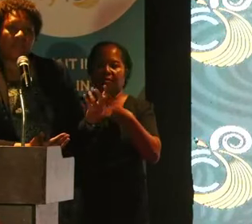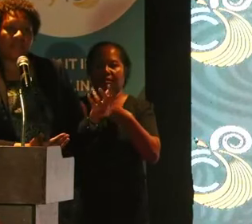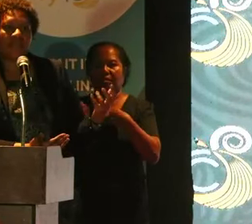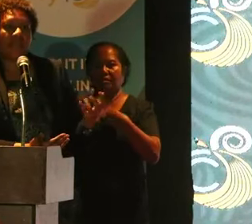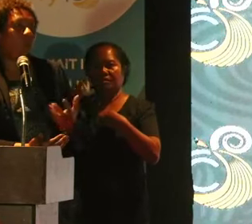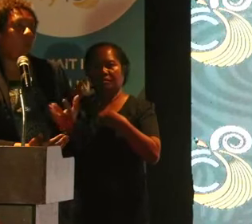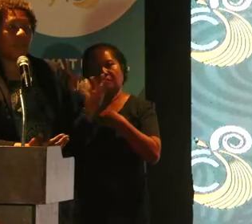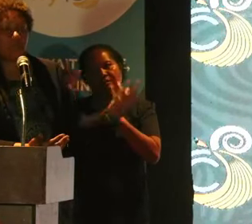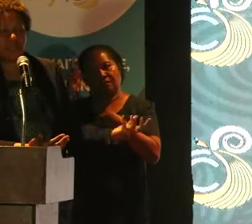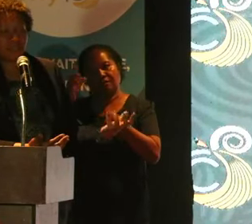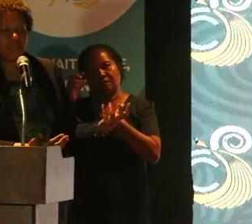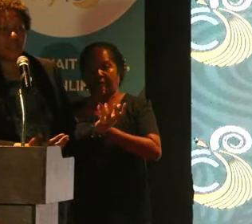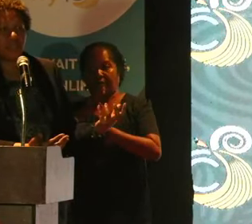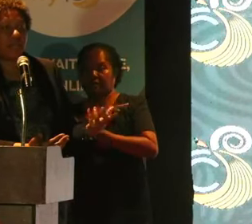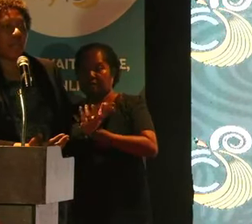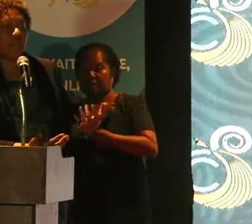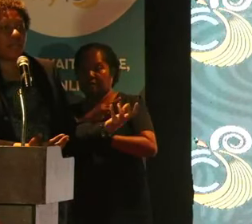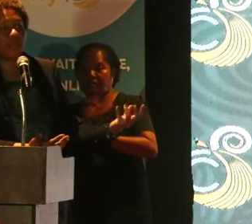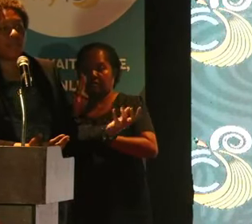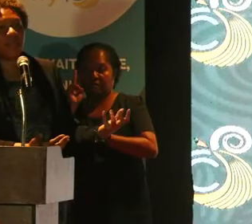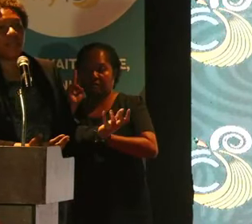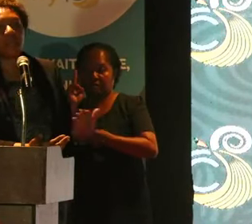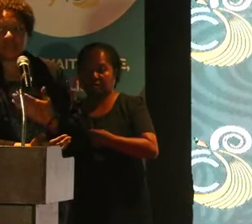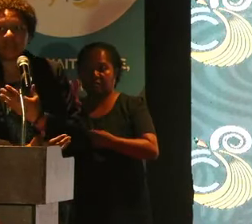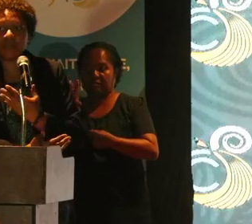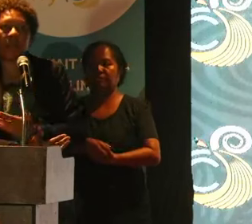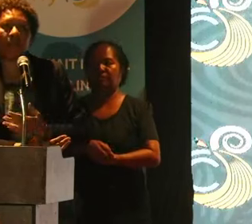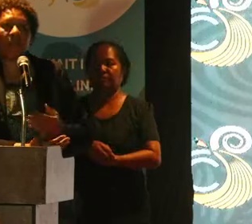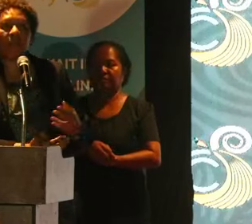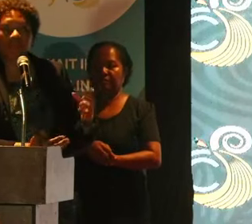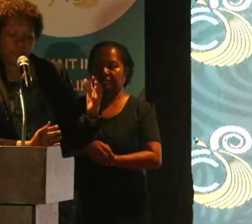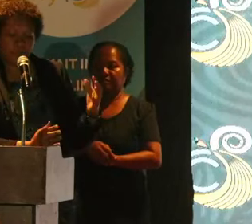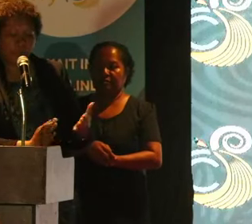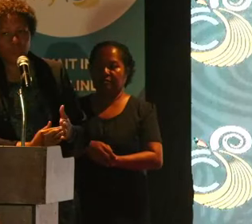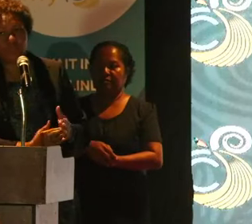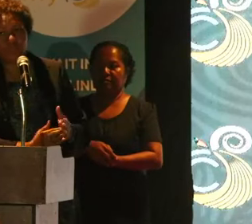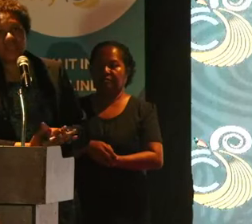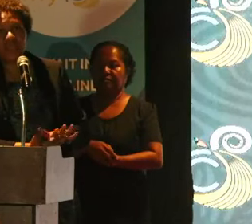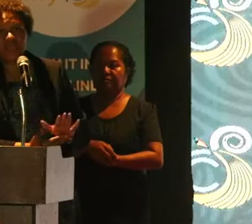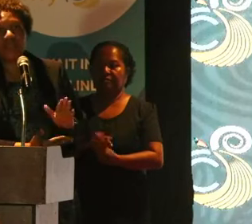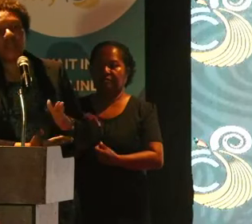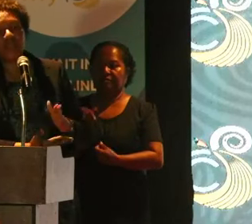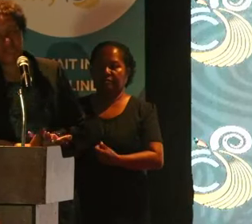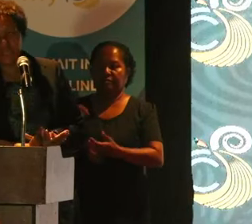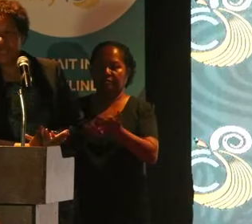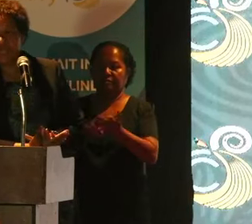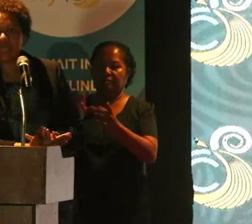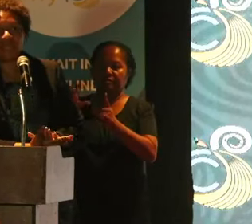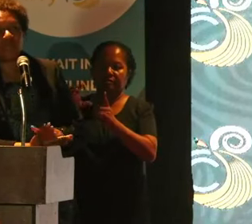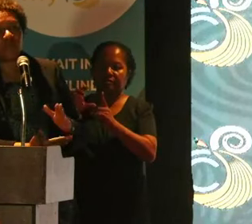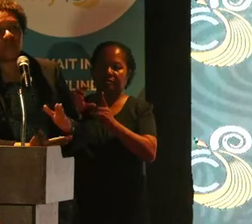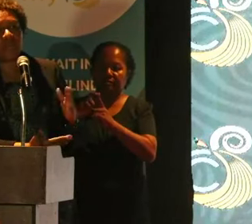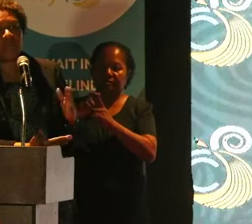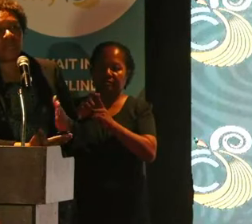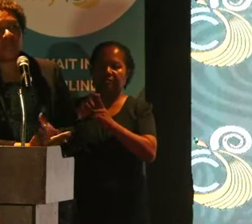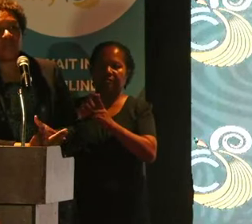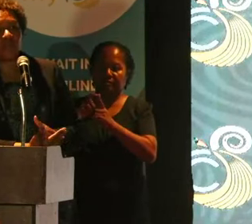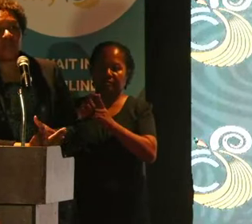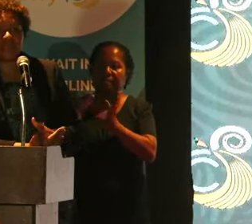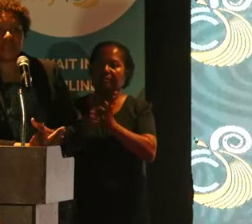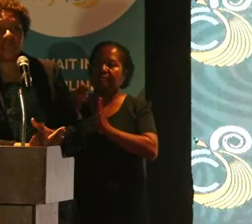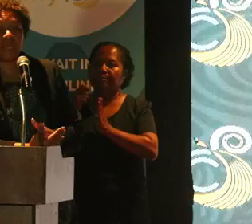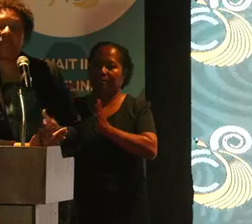korosimipla and say, no one comes out and tells us to pay these things, but it's a requirement. If you do business in NCD or if you live in NCD, you have to pay land